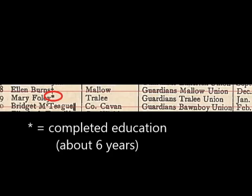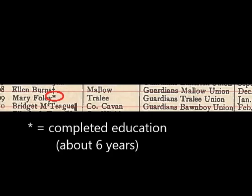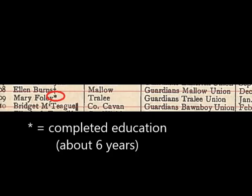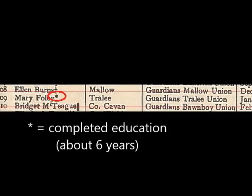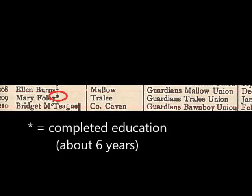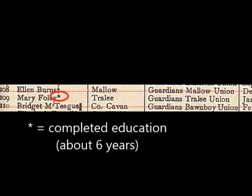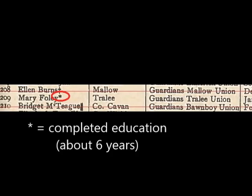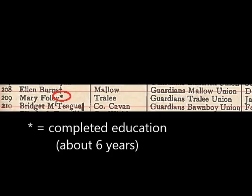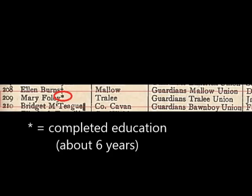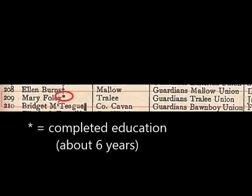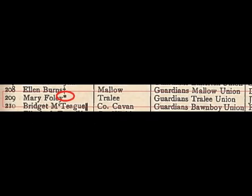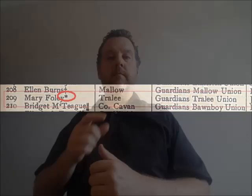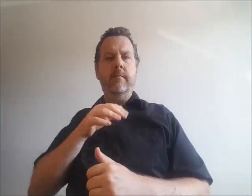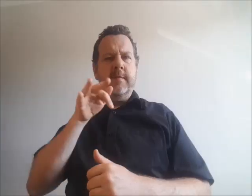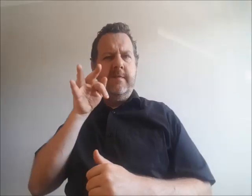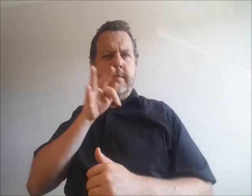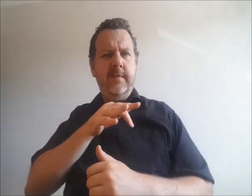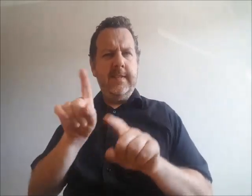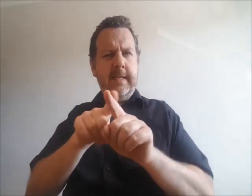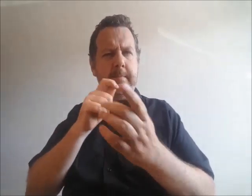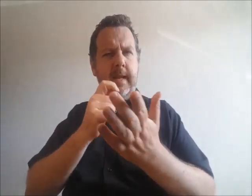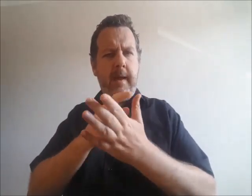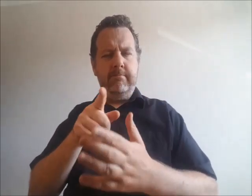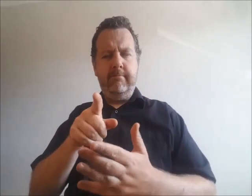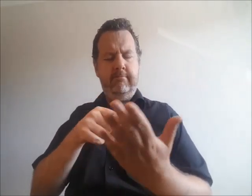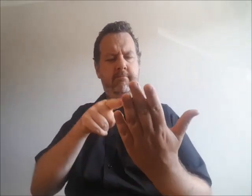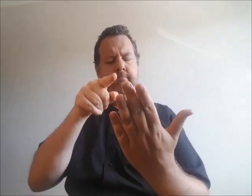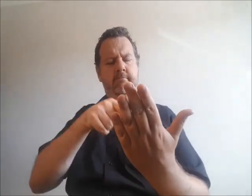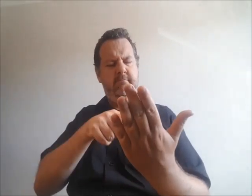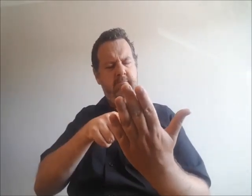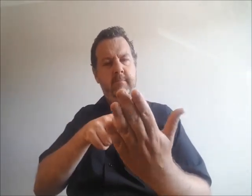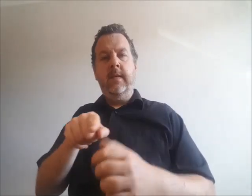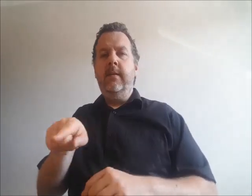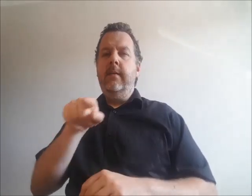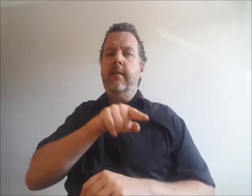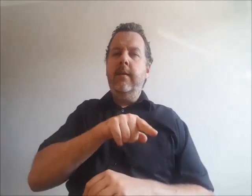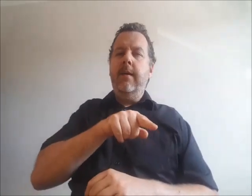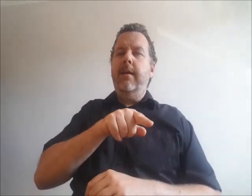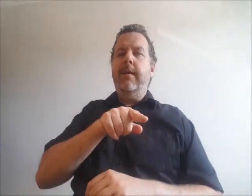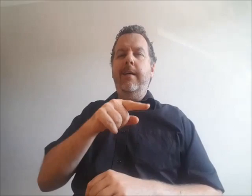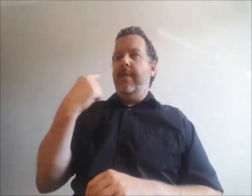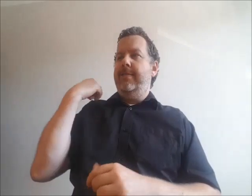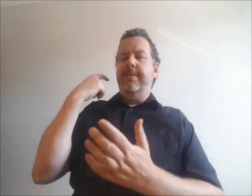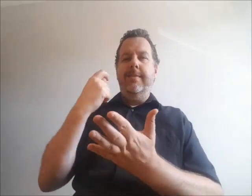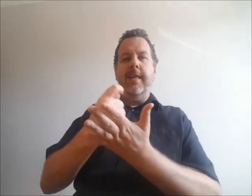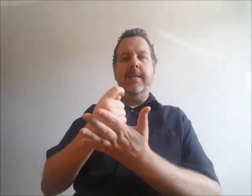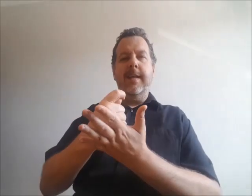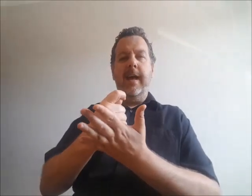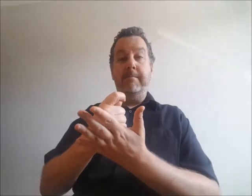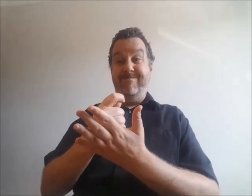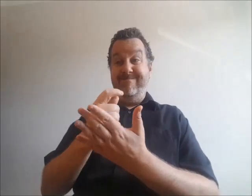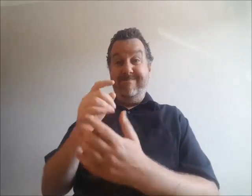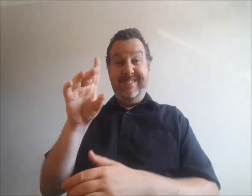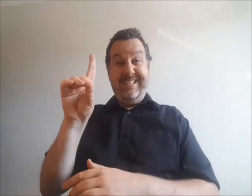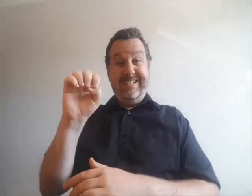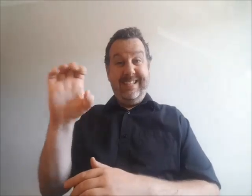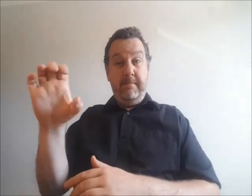What's really funny is, around about the same time as all this is happening, So this is around